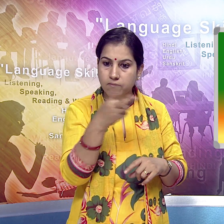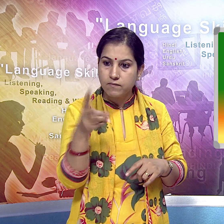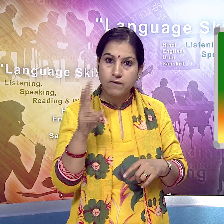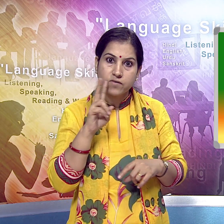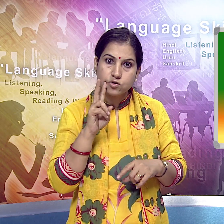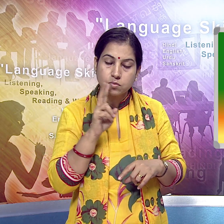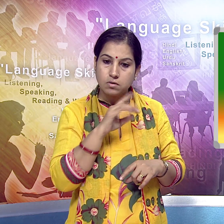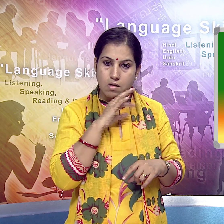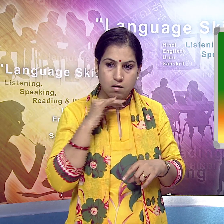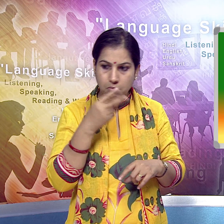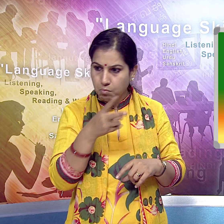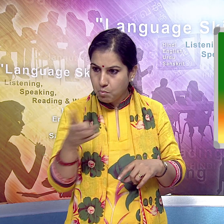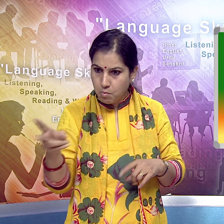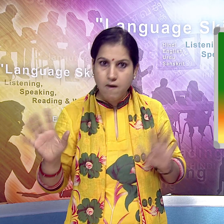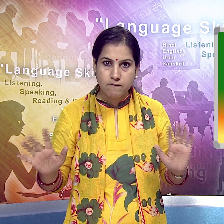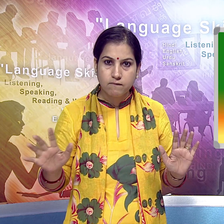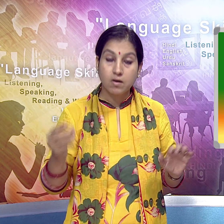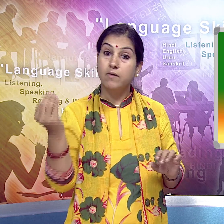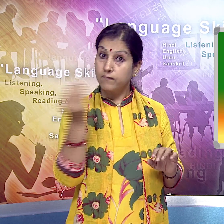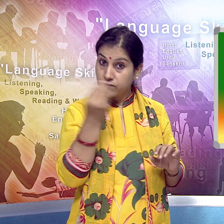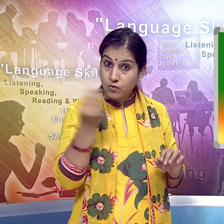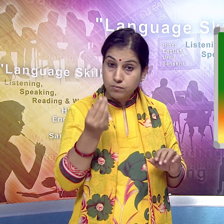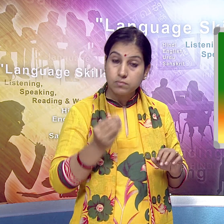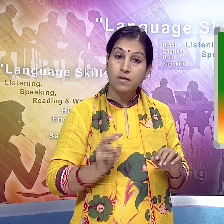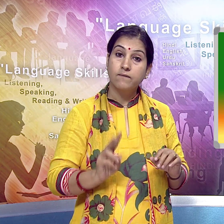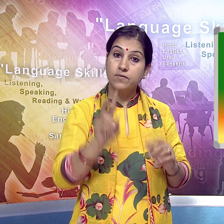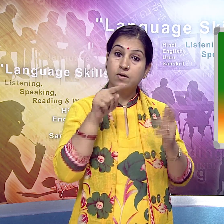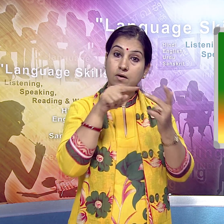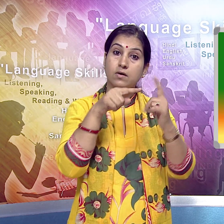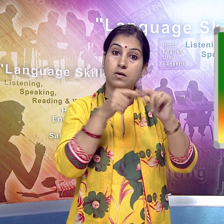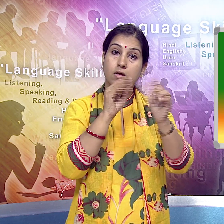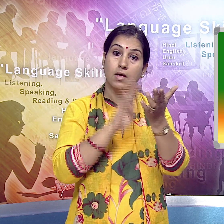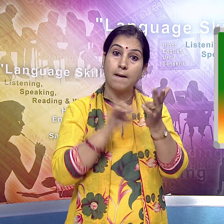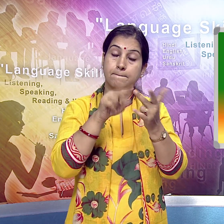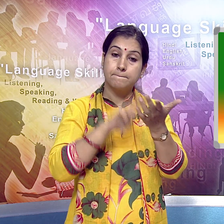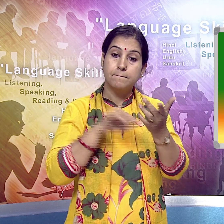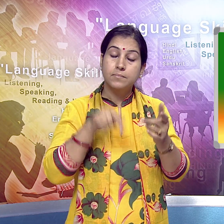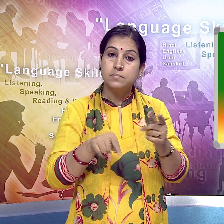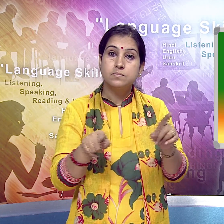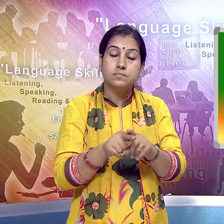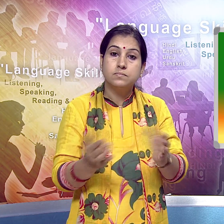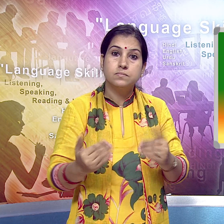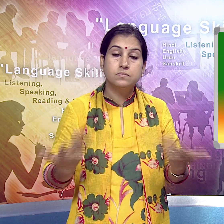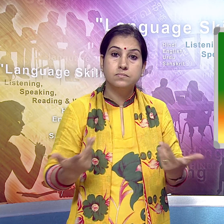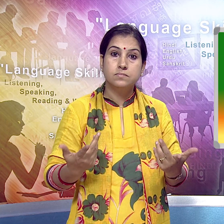vegetables, and some amount of vitamin B complex is also available in the grains in the